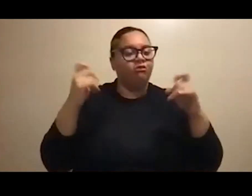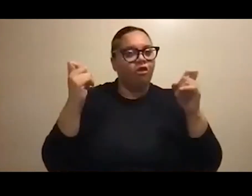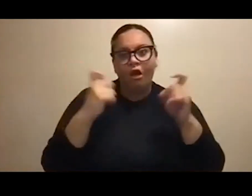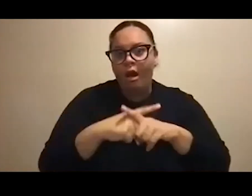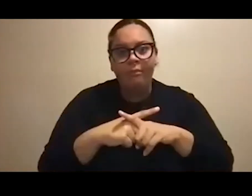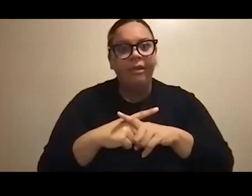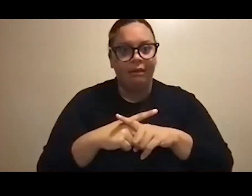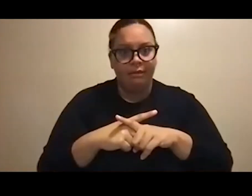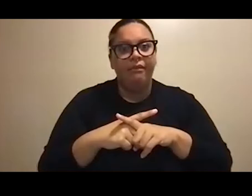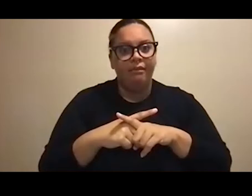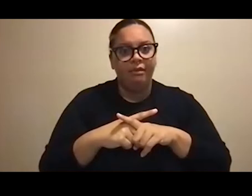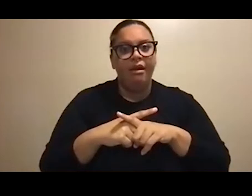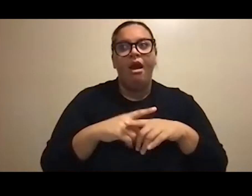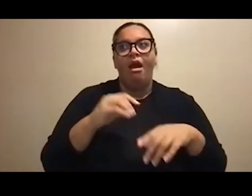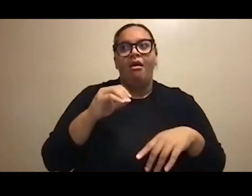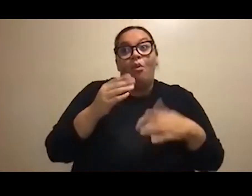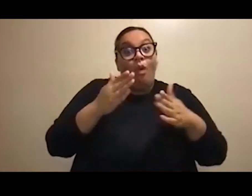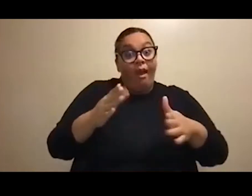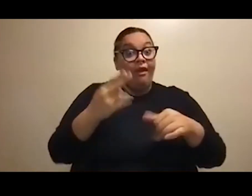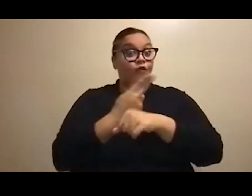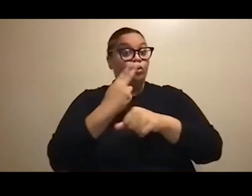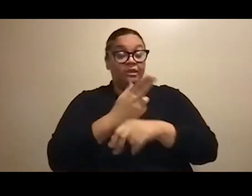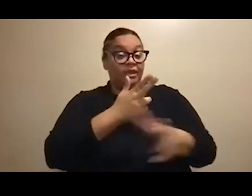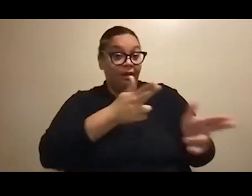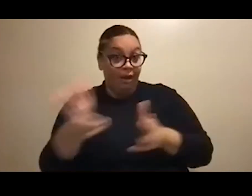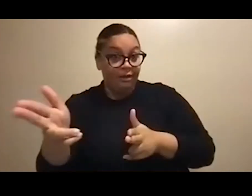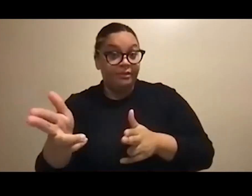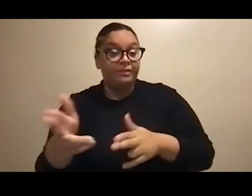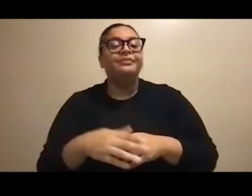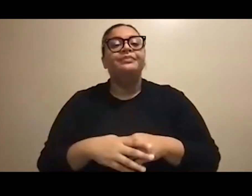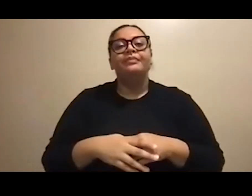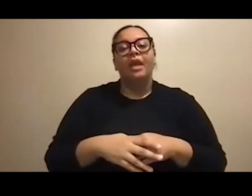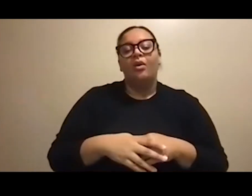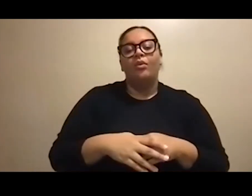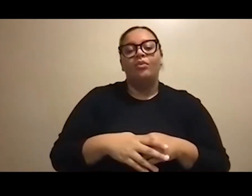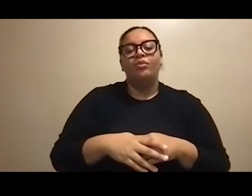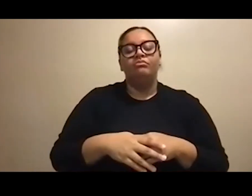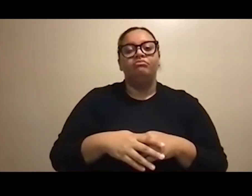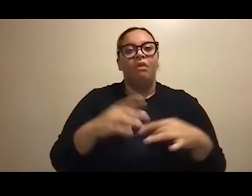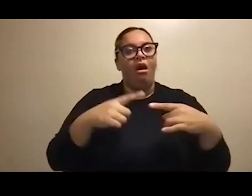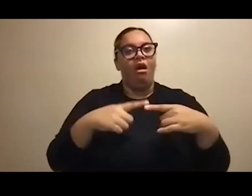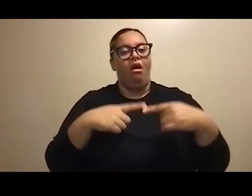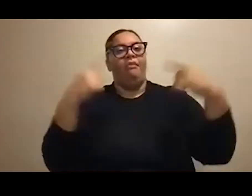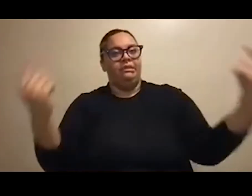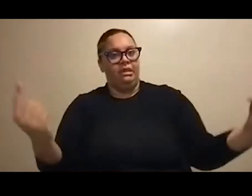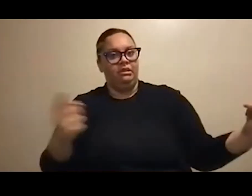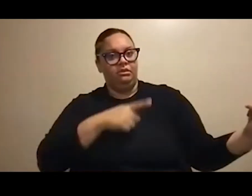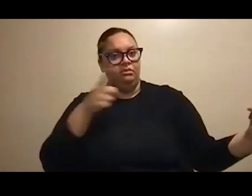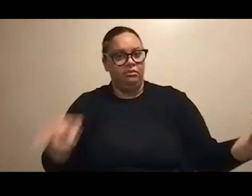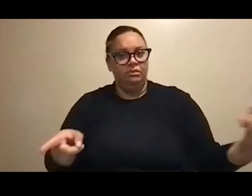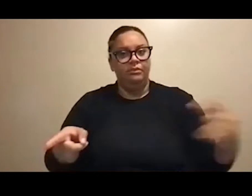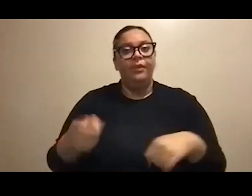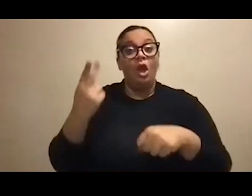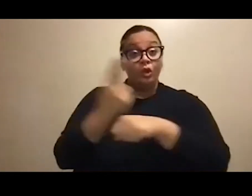of using a gun. Now, to contrast that probably as starkly as I can, the use